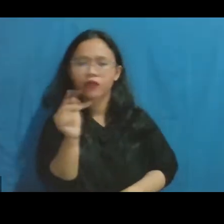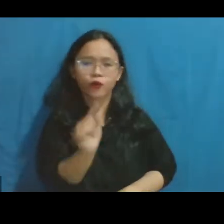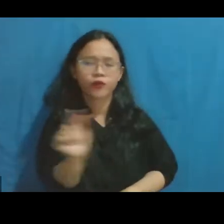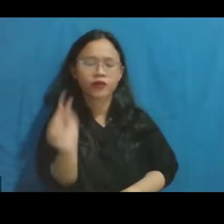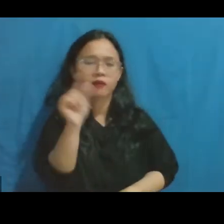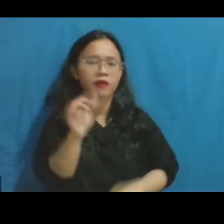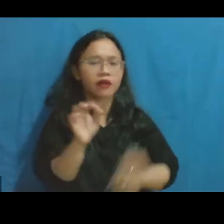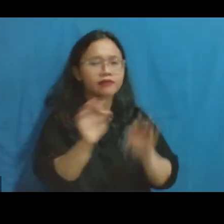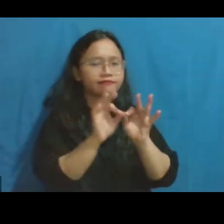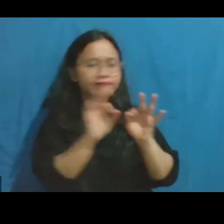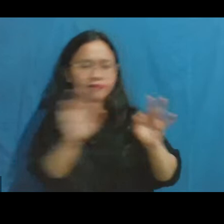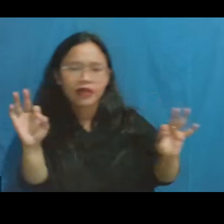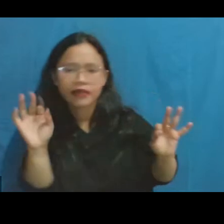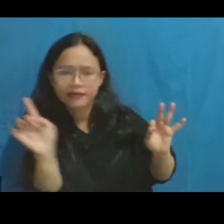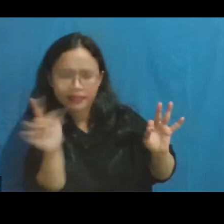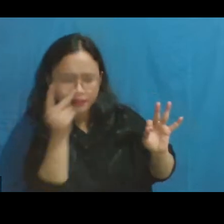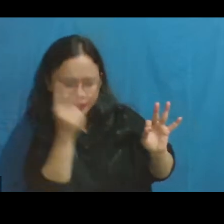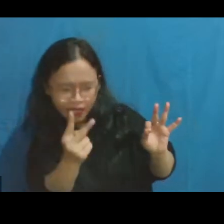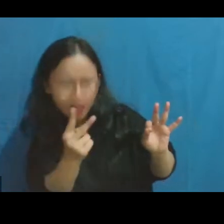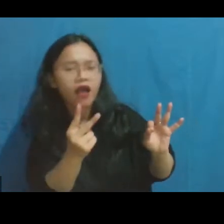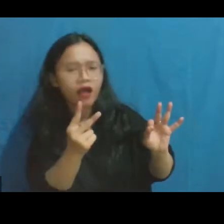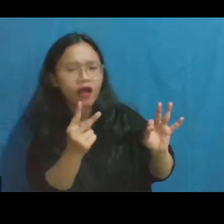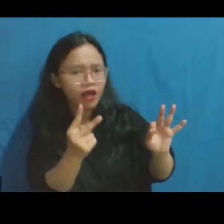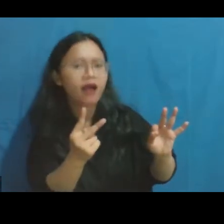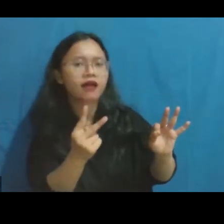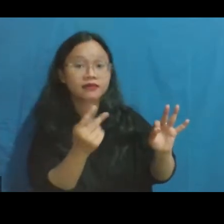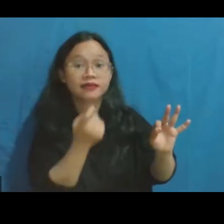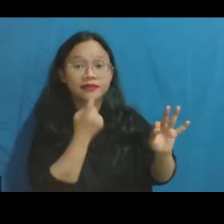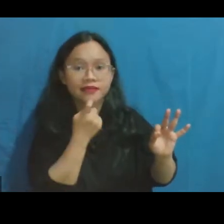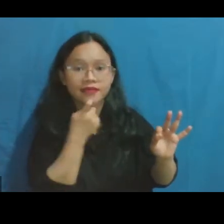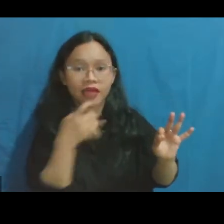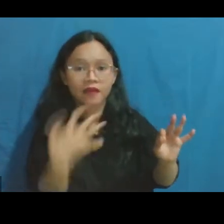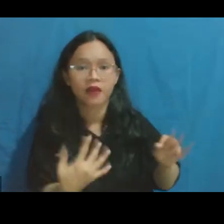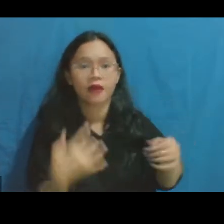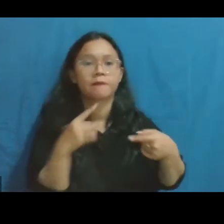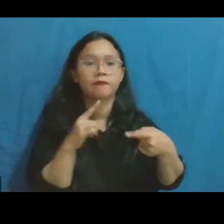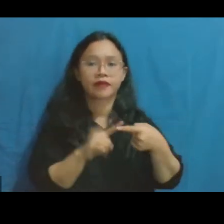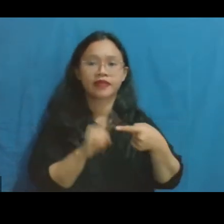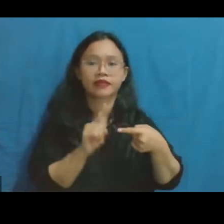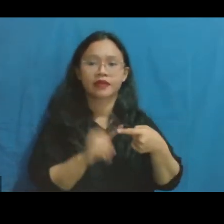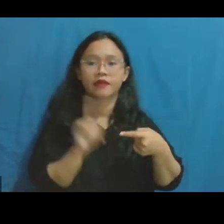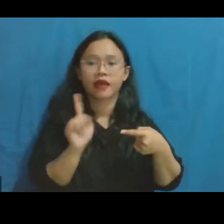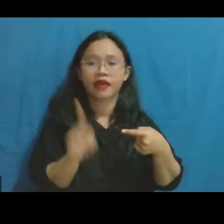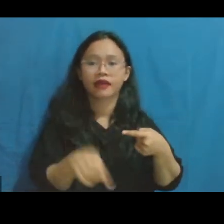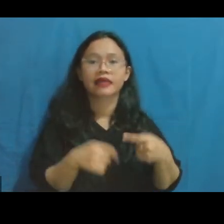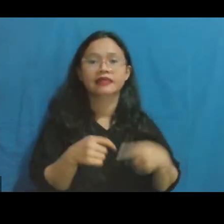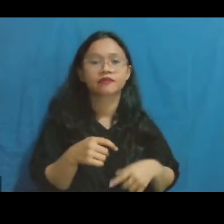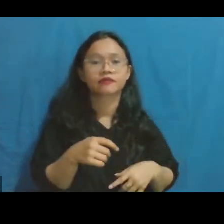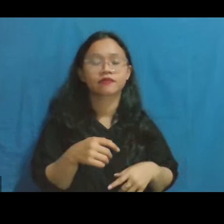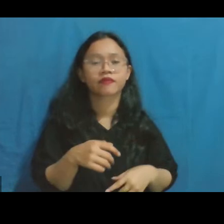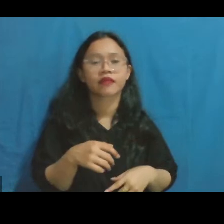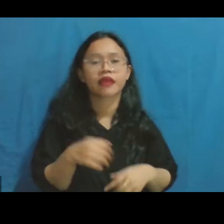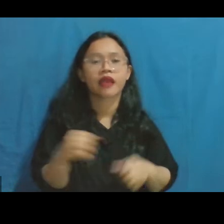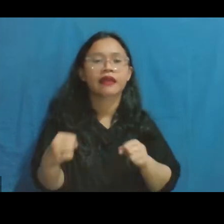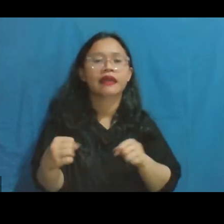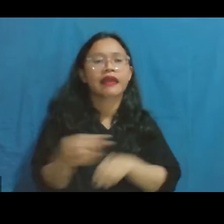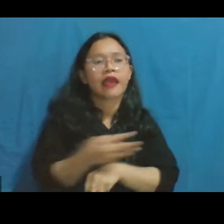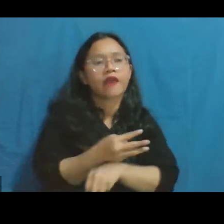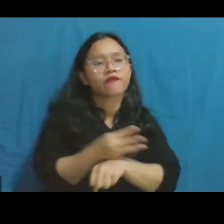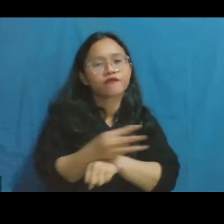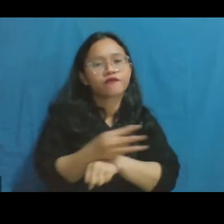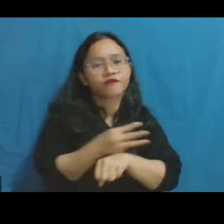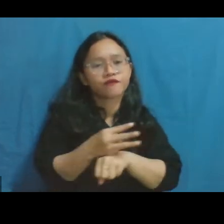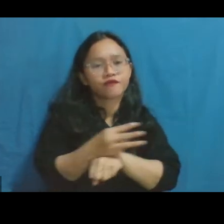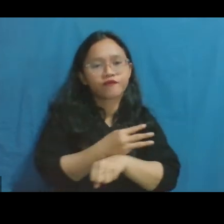far. It's chilling effect. So I don't know whether both of you have coordinated